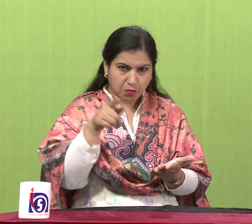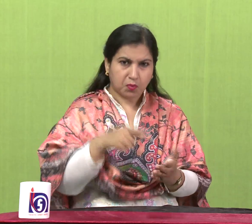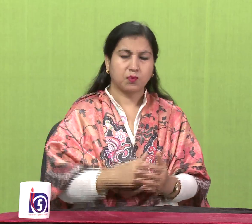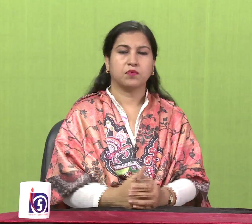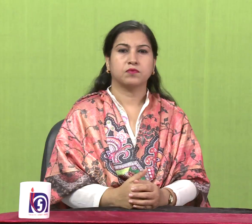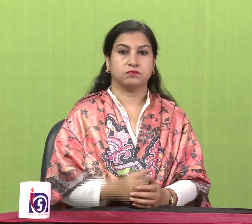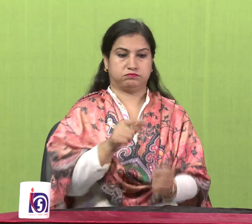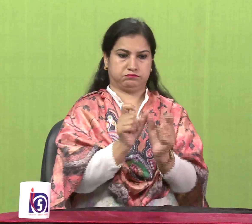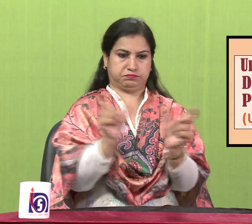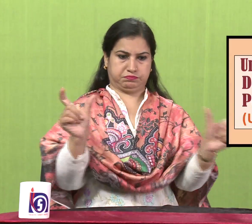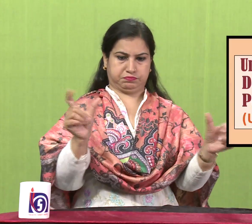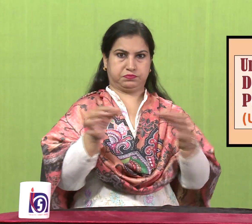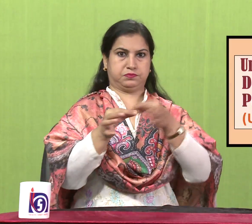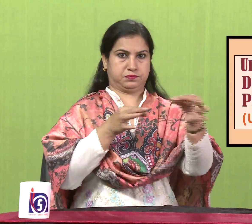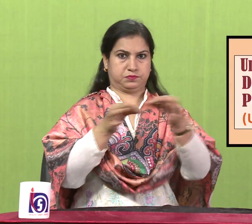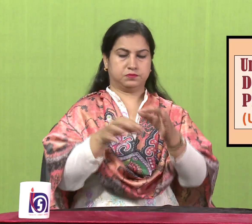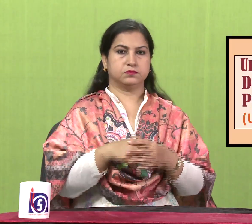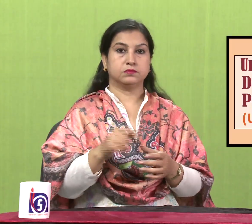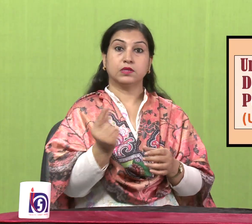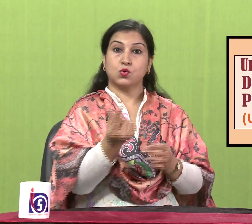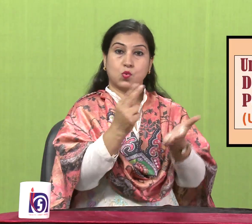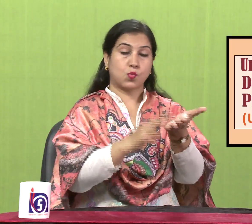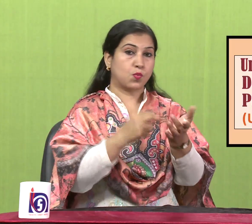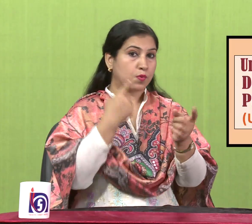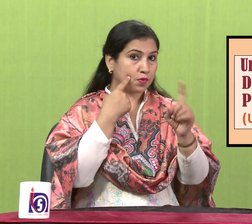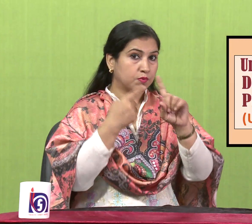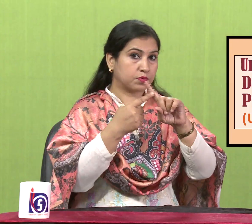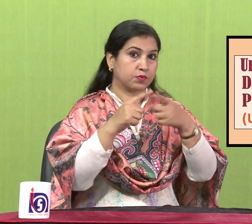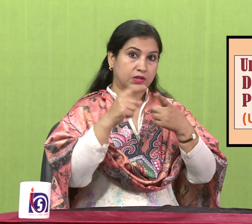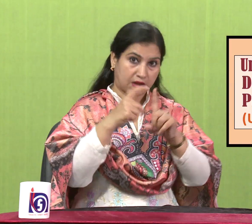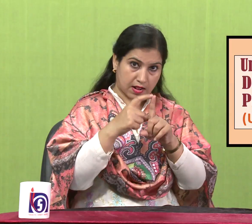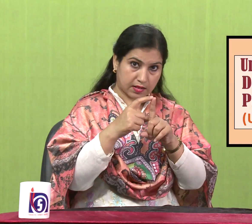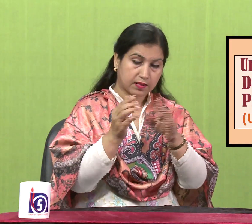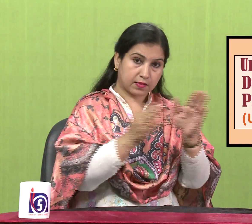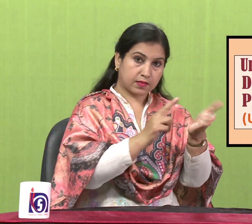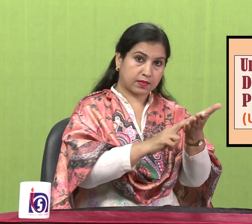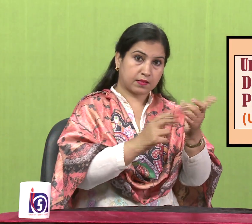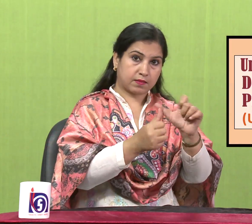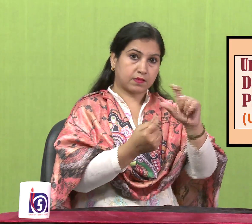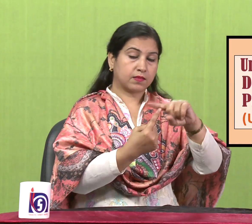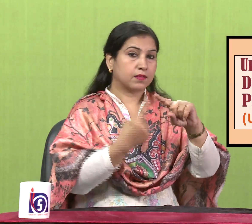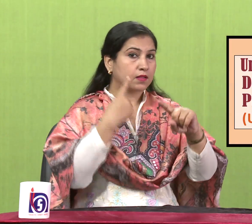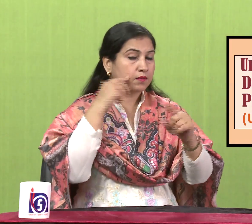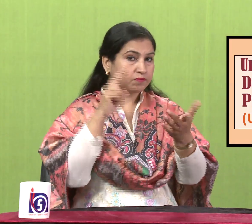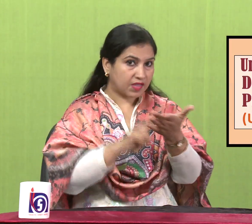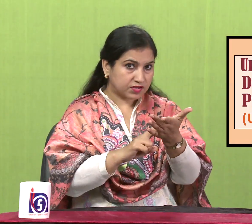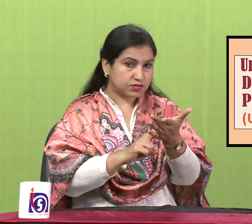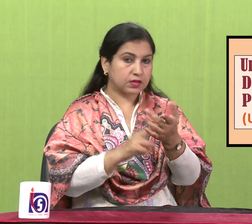It is United Nations Development Programme, issued the first